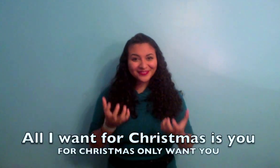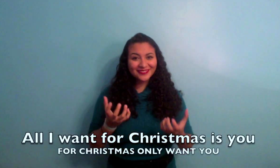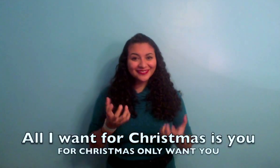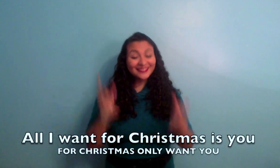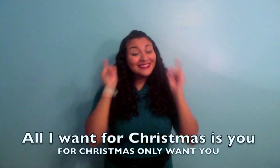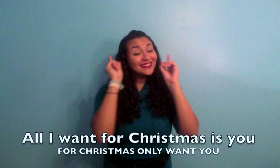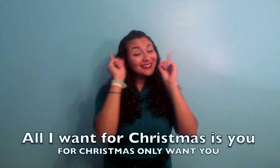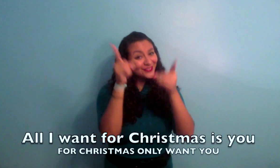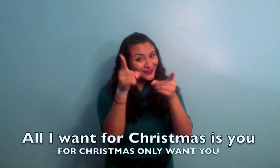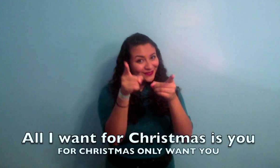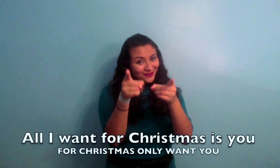Is you